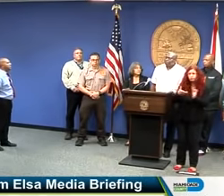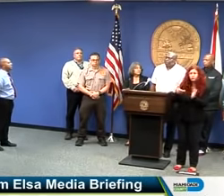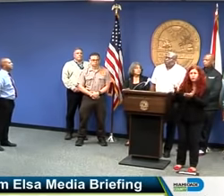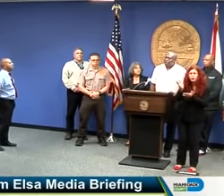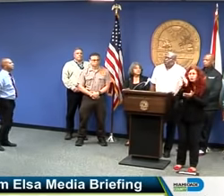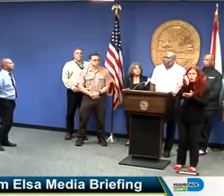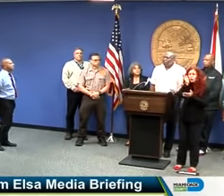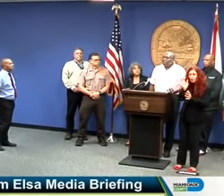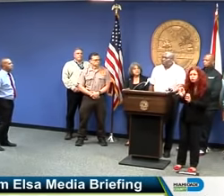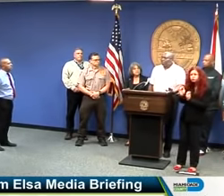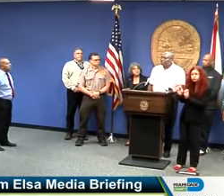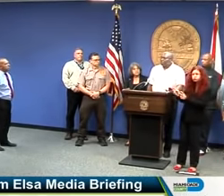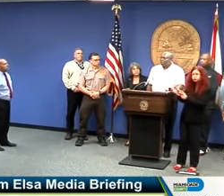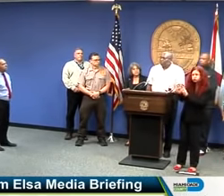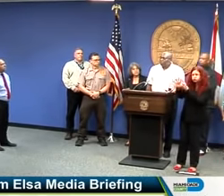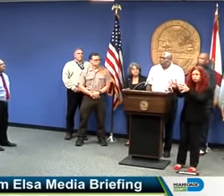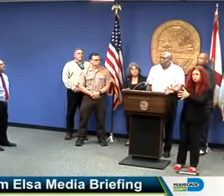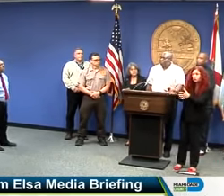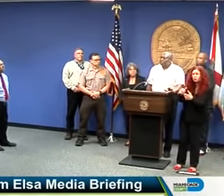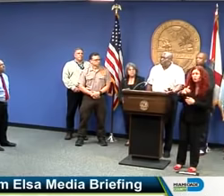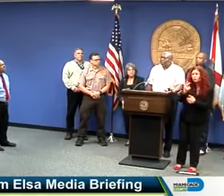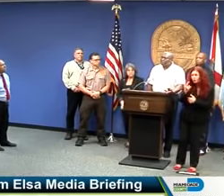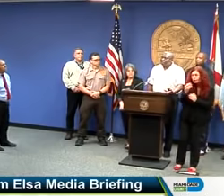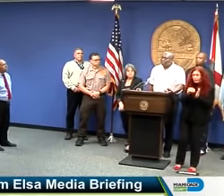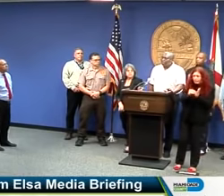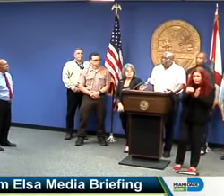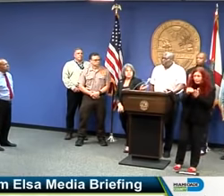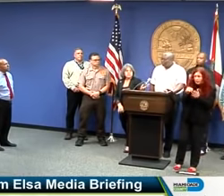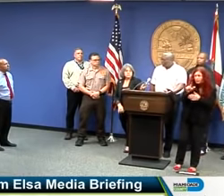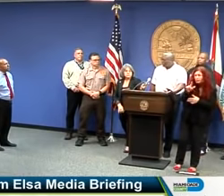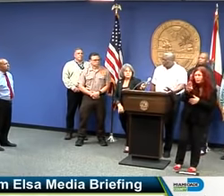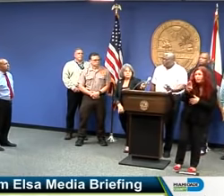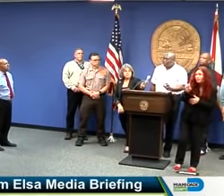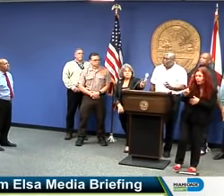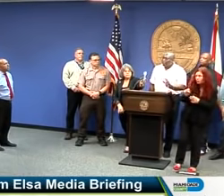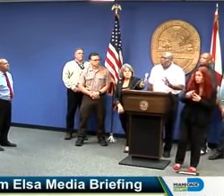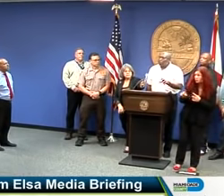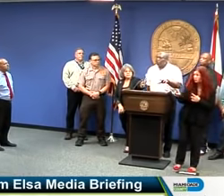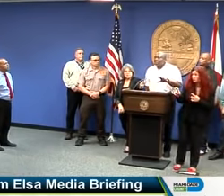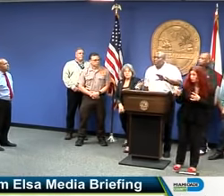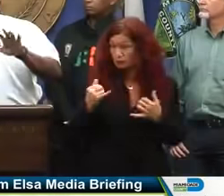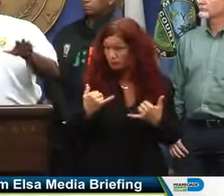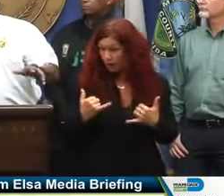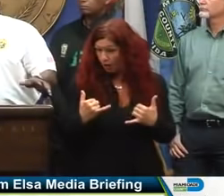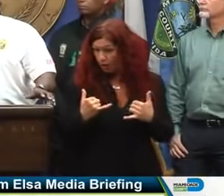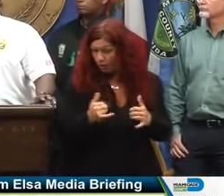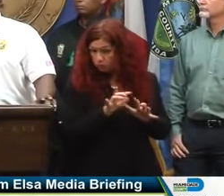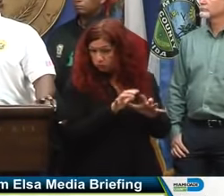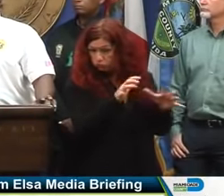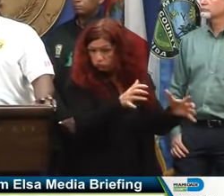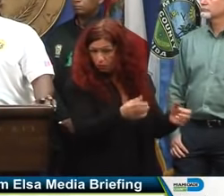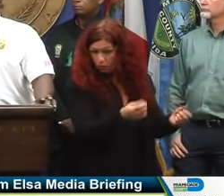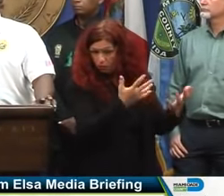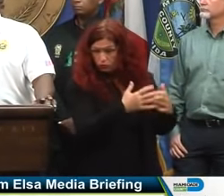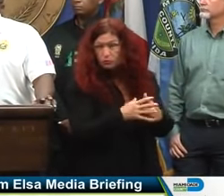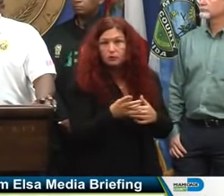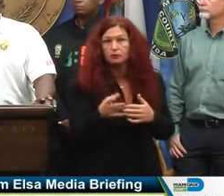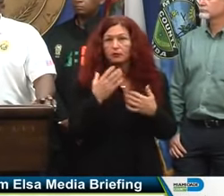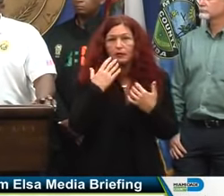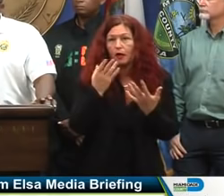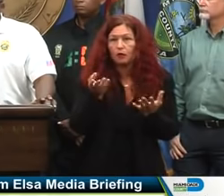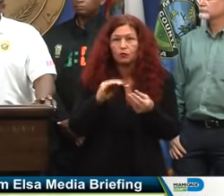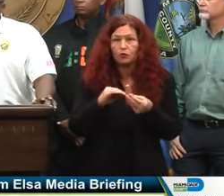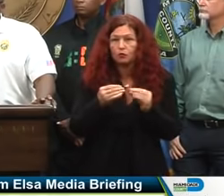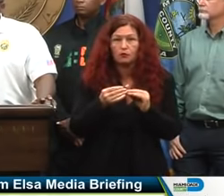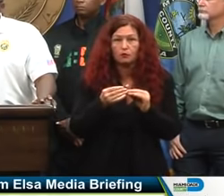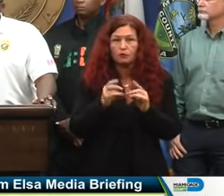numbers? I don't have any updates on the numbers of pounds now. But with the building down, we're able to focus on that area that